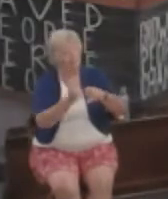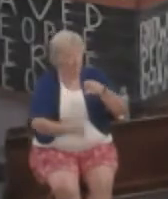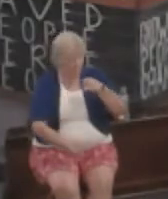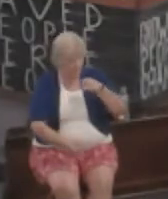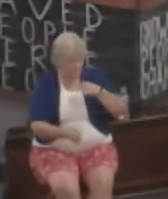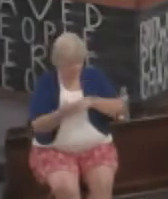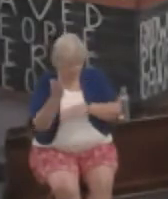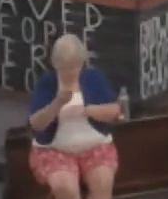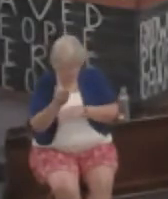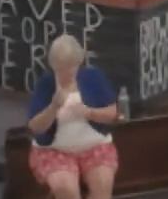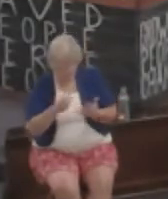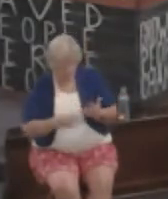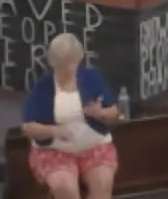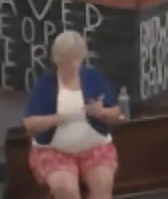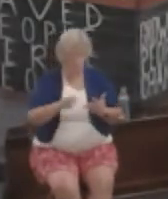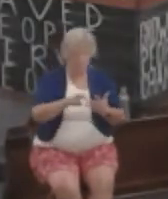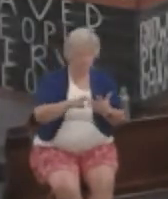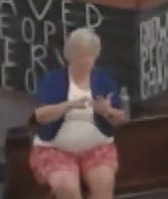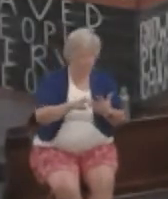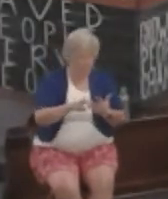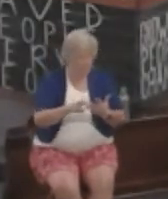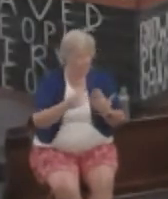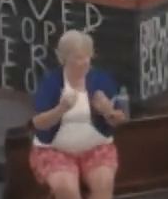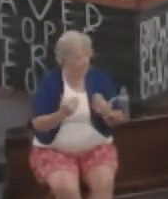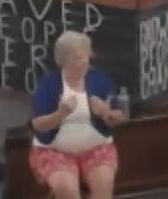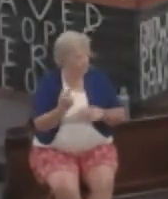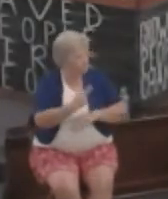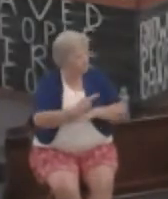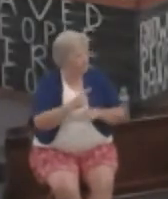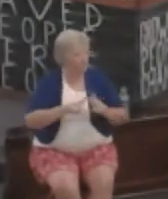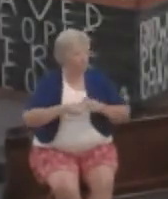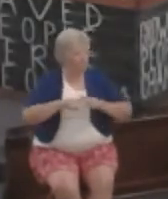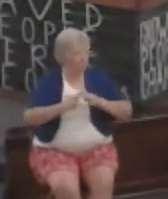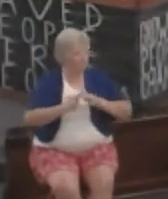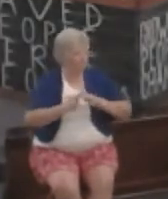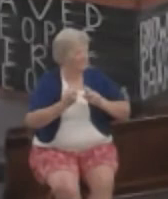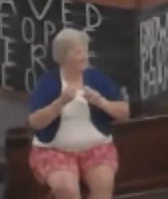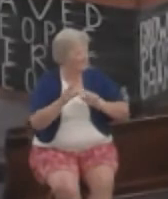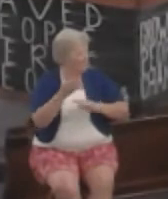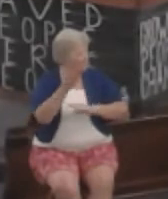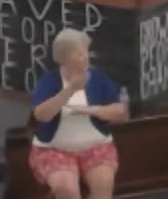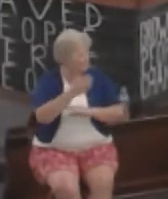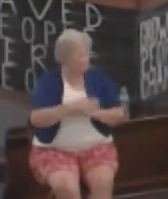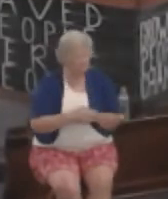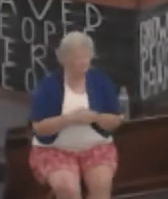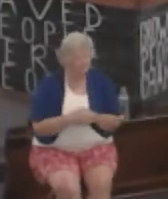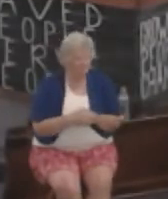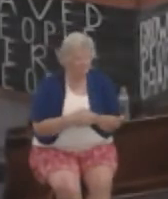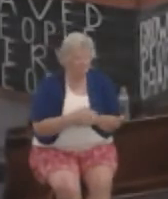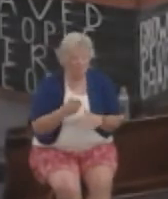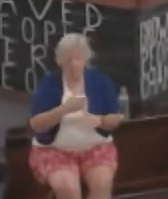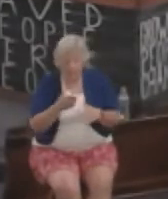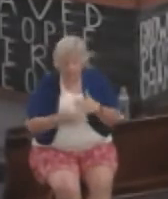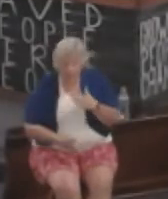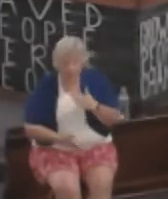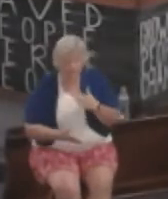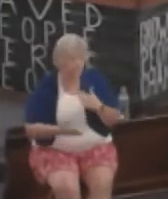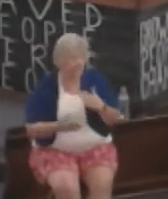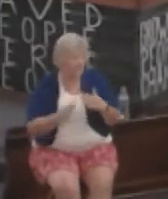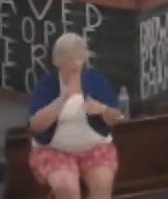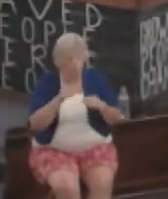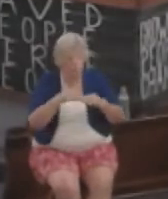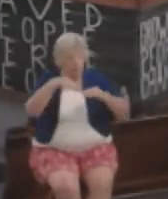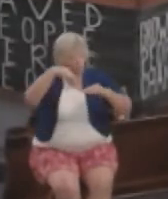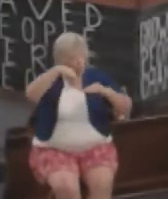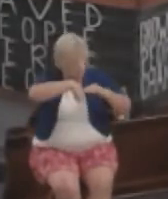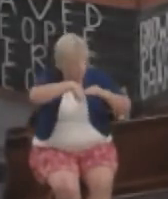and have worked my way to the beginning. You see, in the end, we get that holy root that feeds and